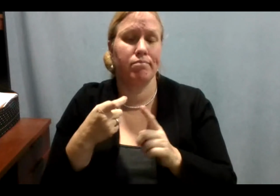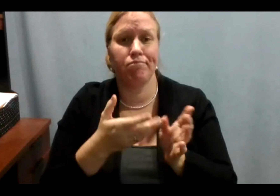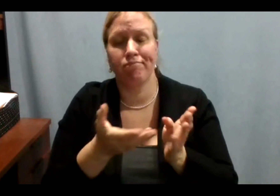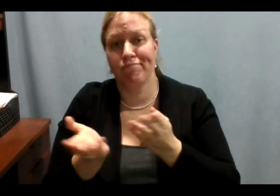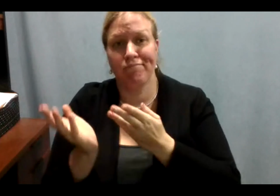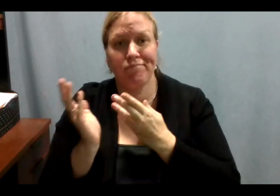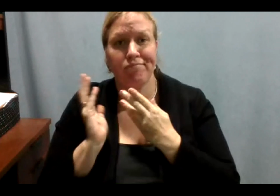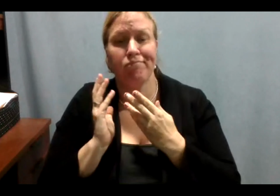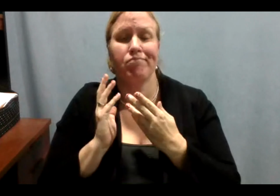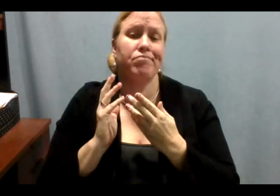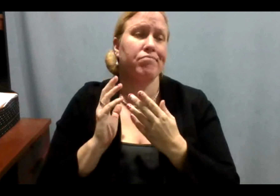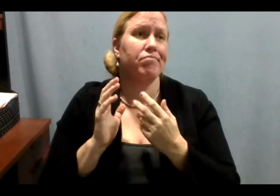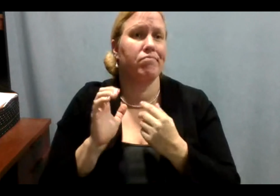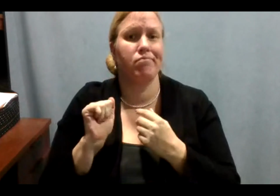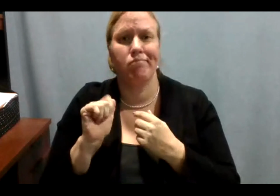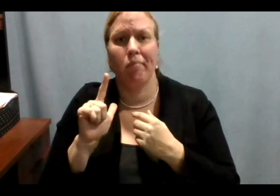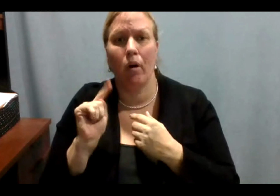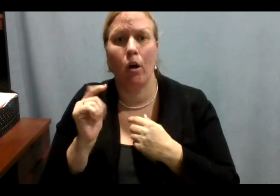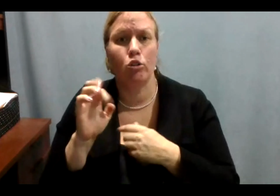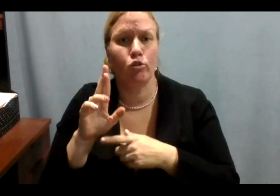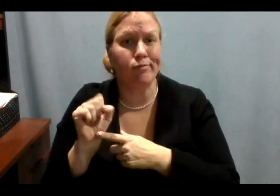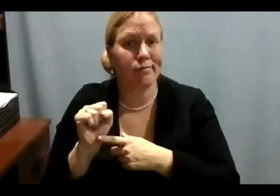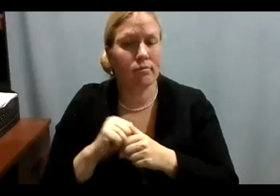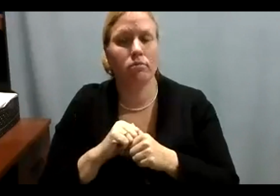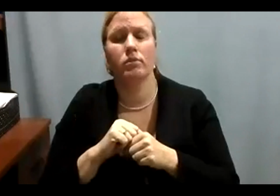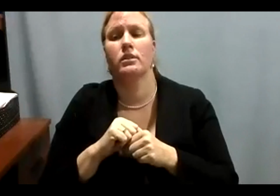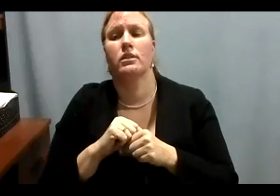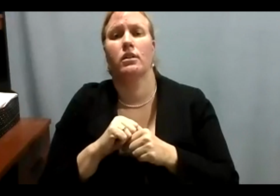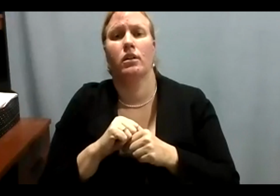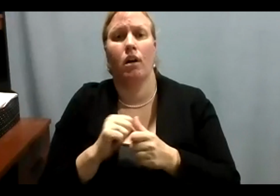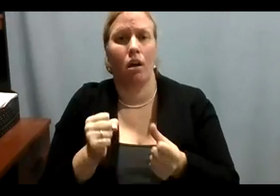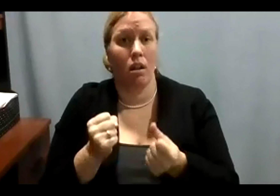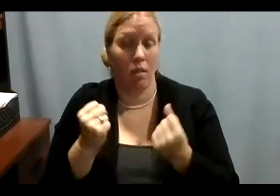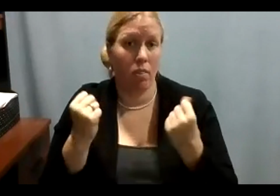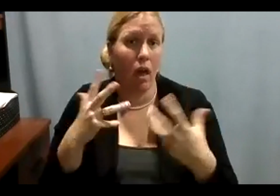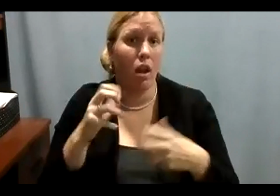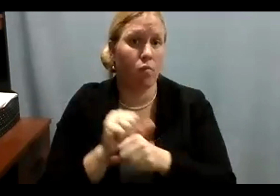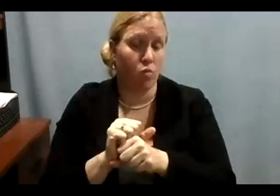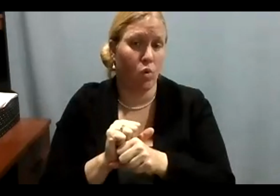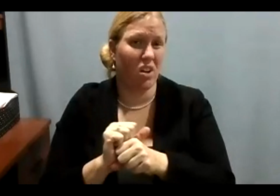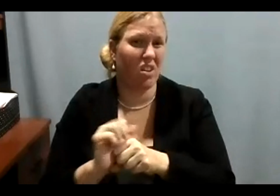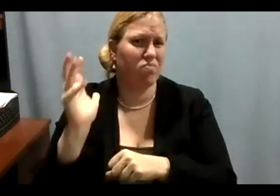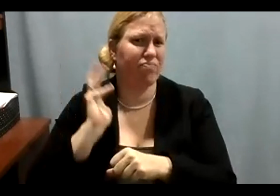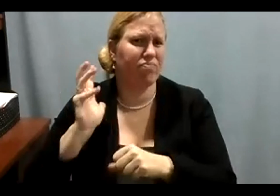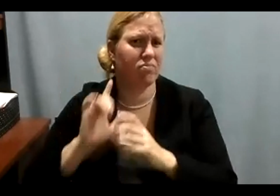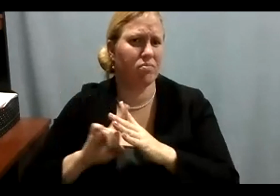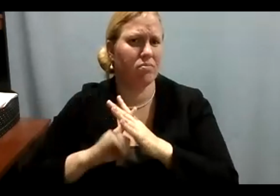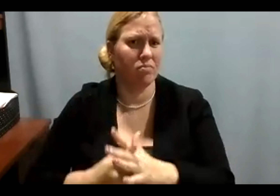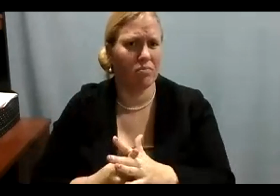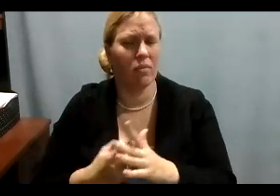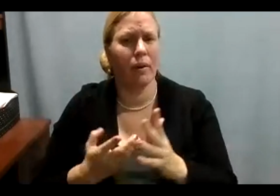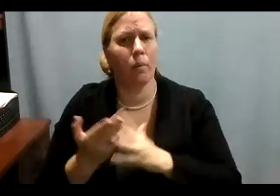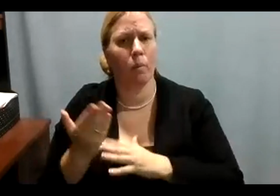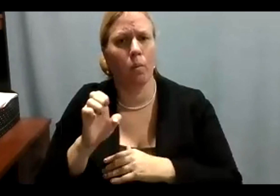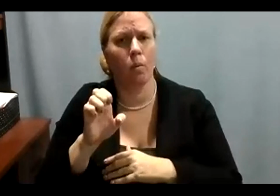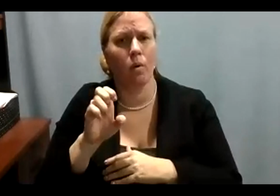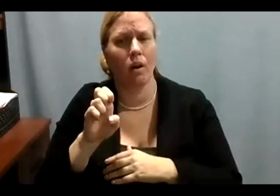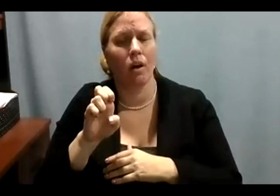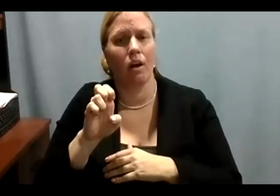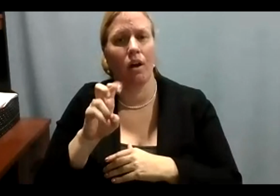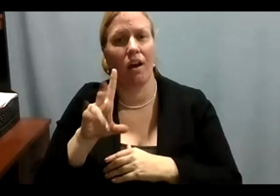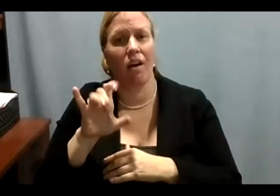uh in particular i wanted to just point out alder sabin did a lot of work early on in the pandemic and alder evelyn rodriguez um has